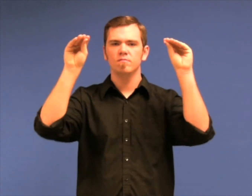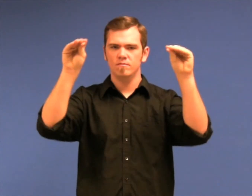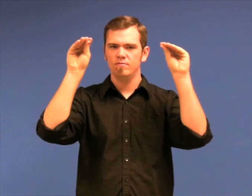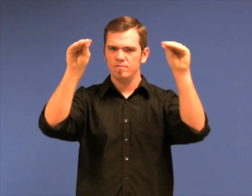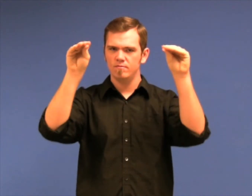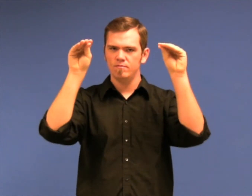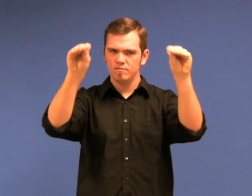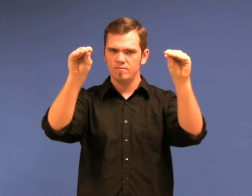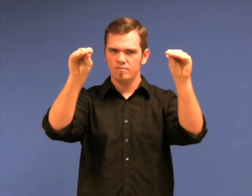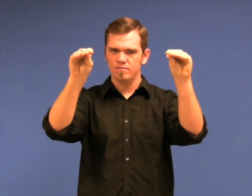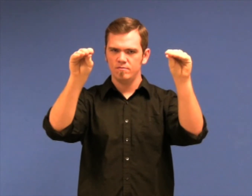Teach.